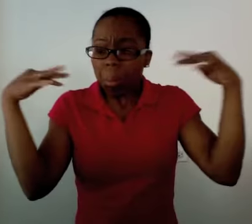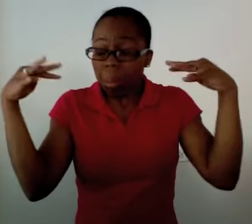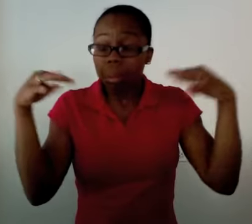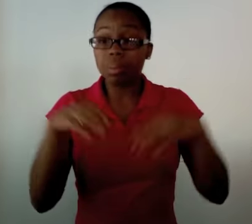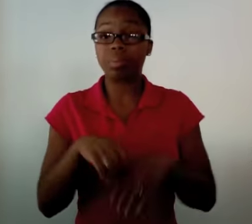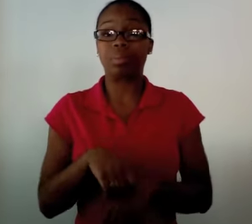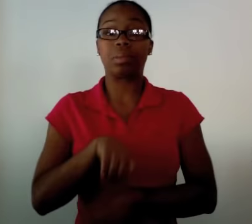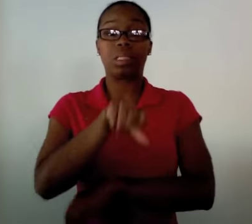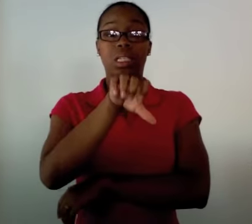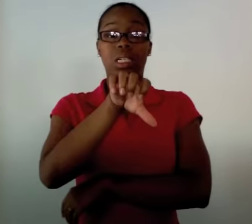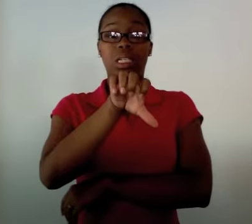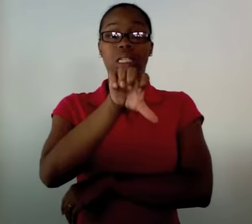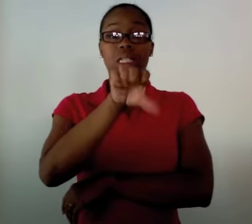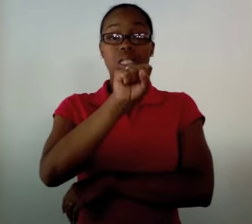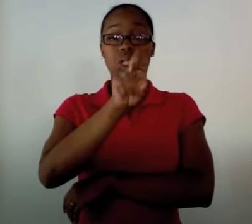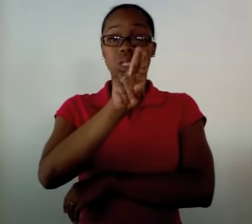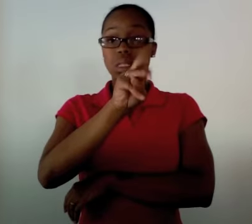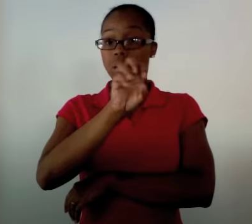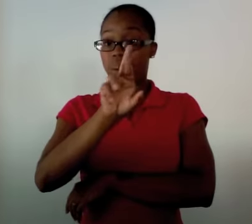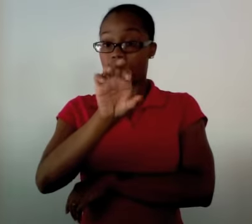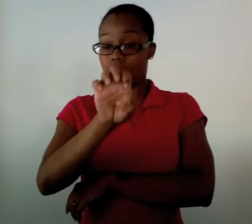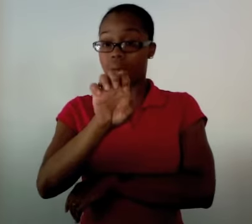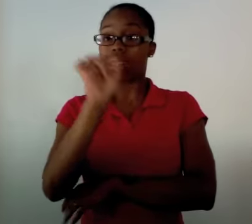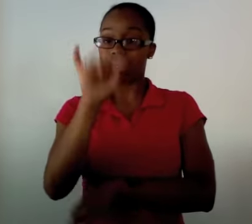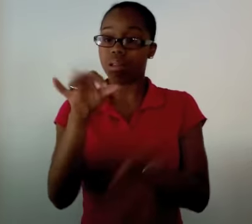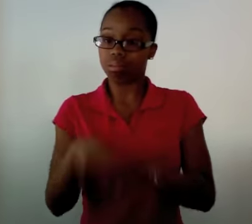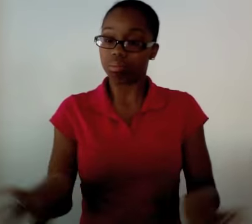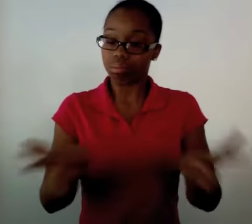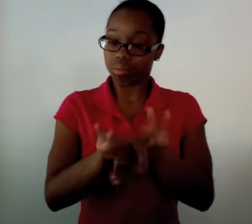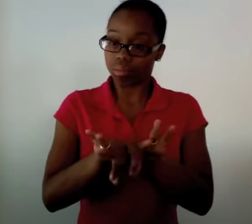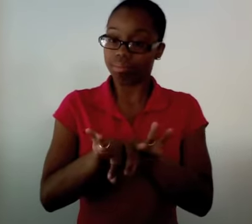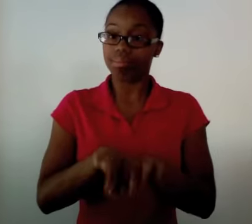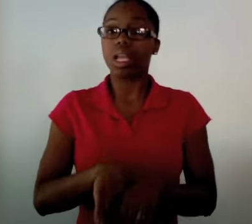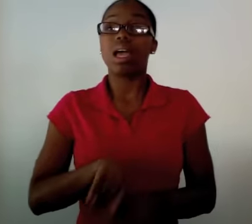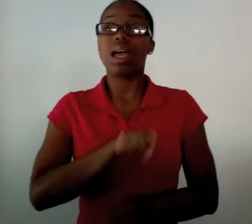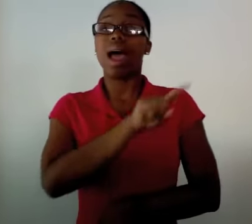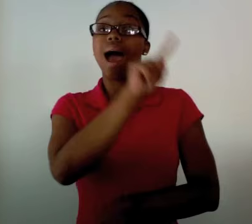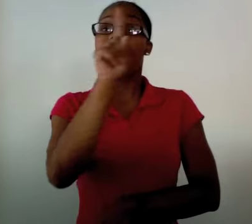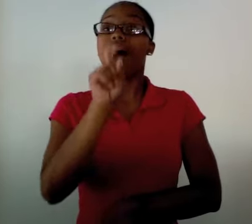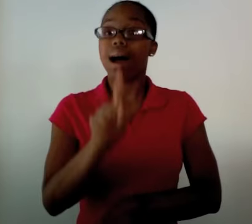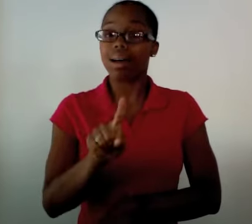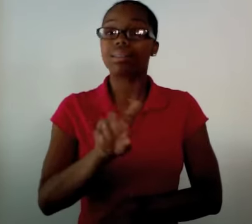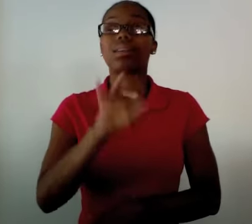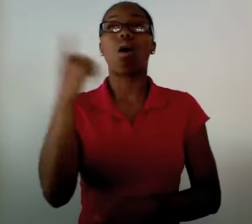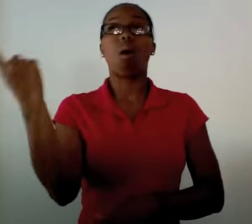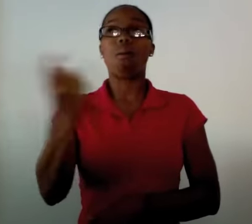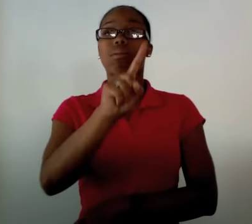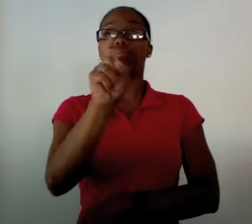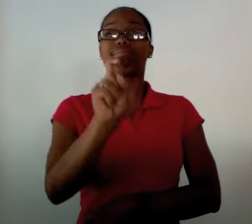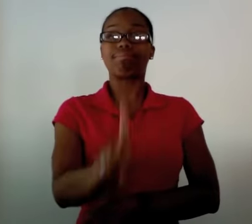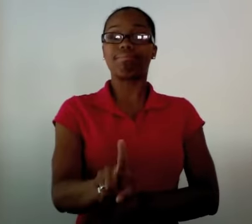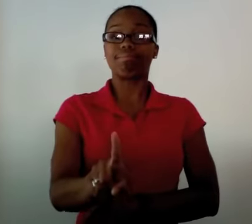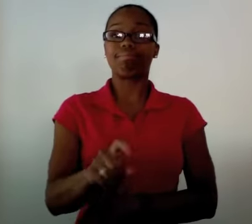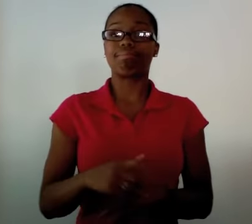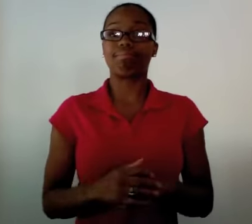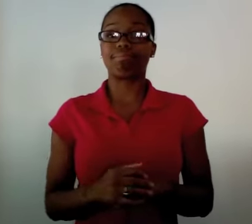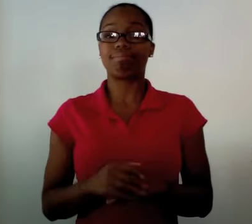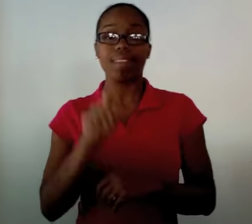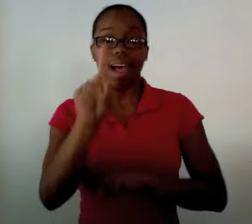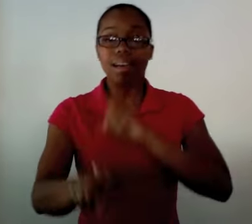word so is very important in communication, and ask questions afterwards. Now, sound is my passion, it's my life.